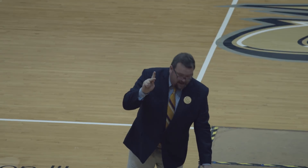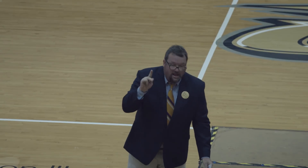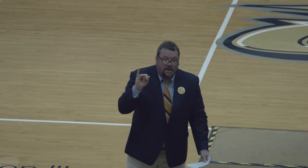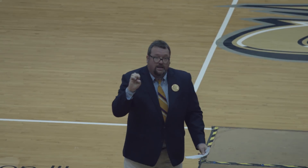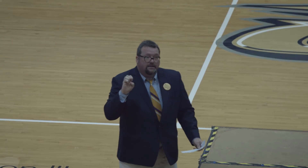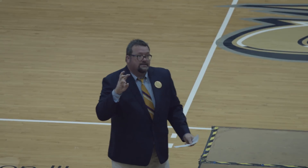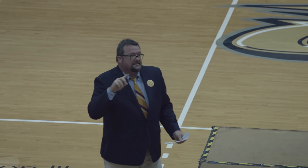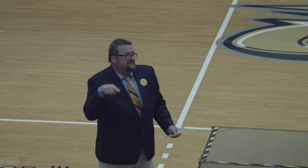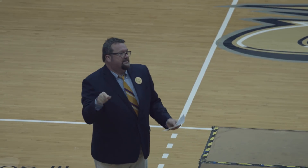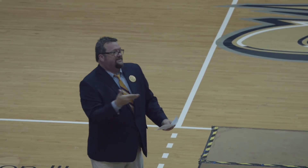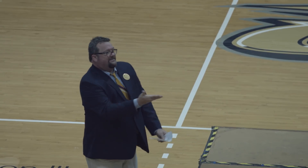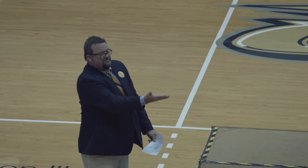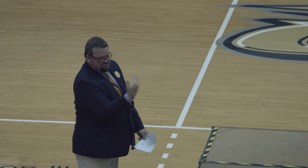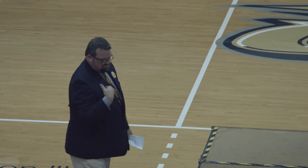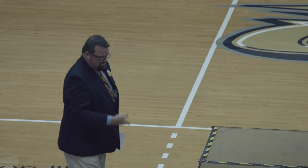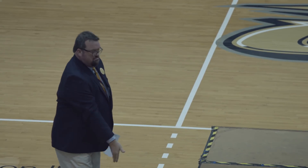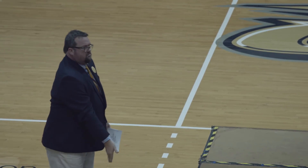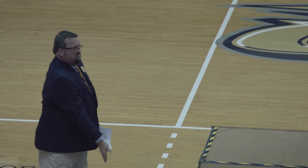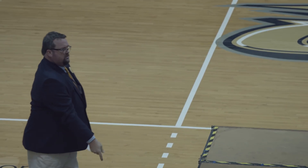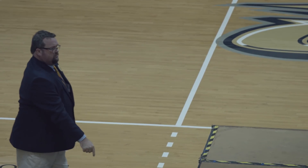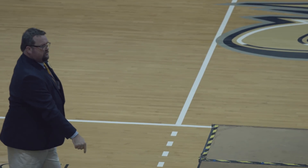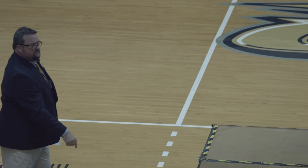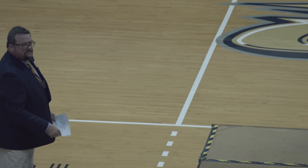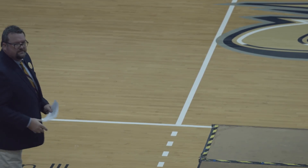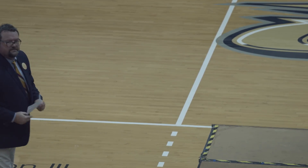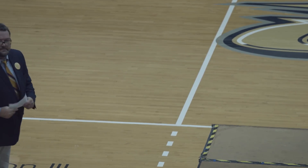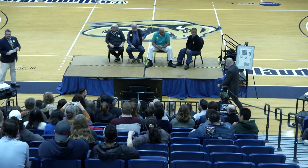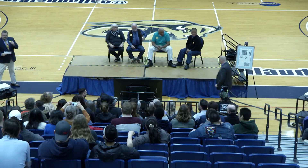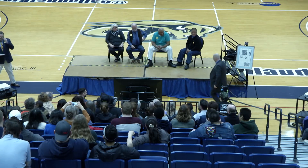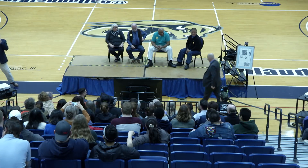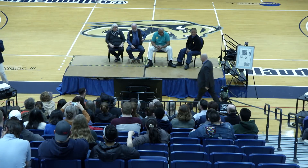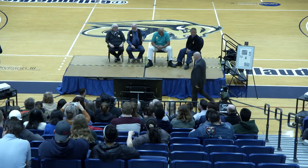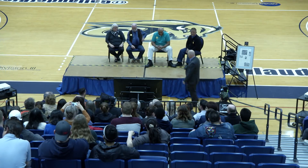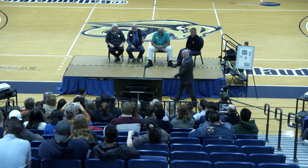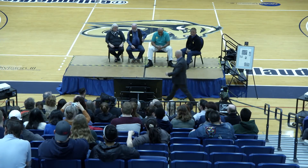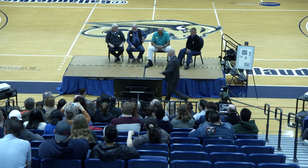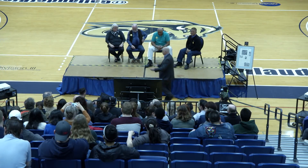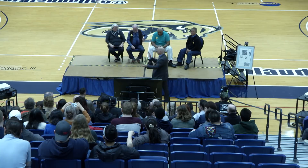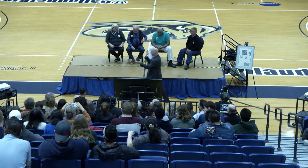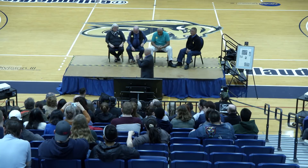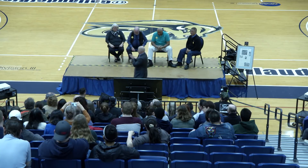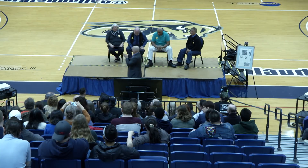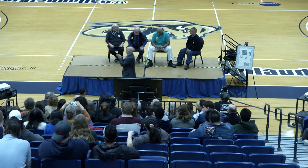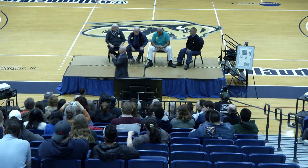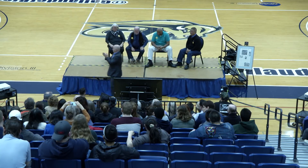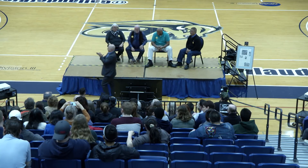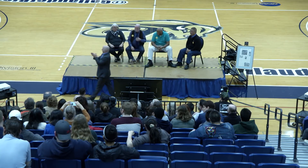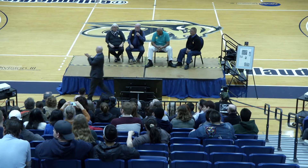get David Letkowitz to come to the stage and share a few remarks as our sponsor?